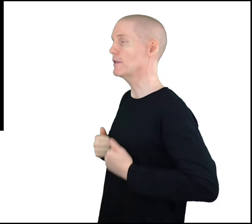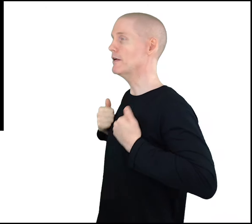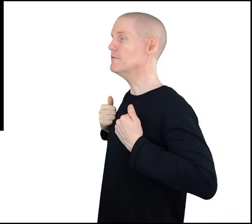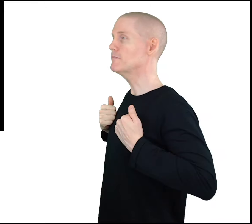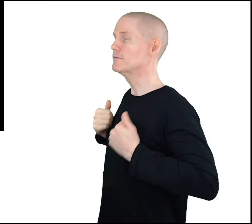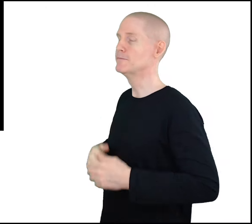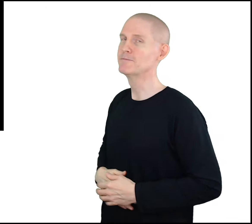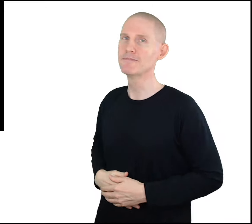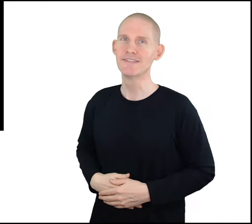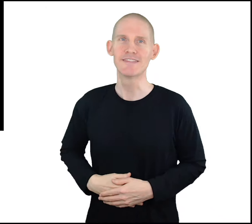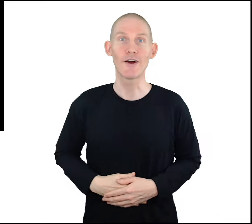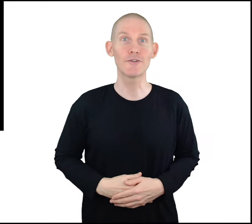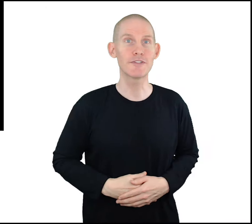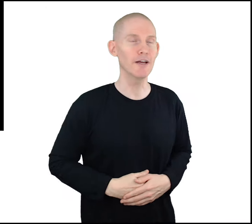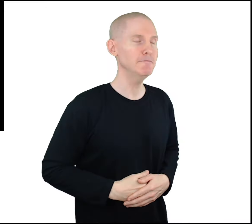Live. Other side.